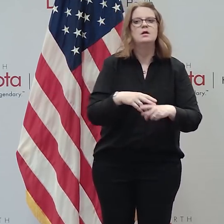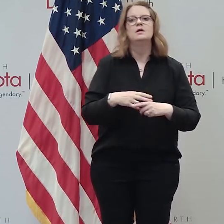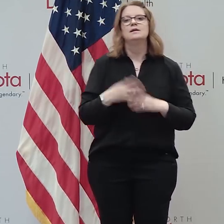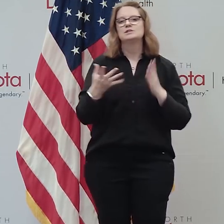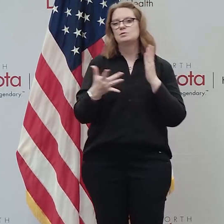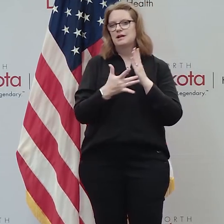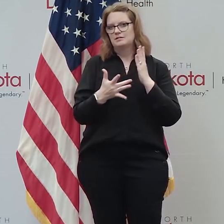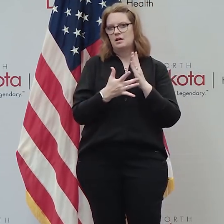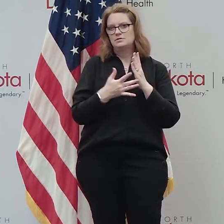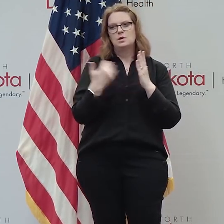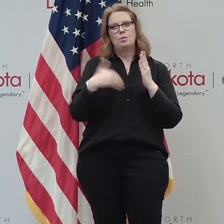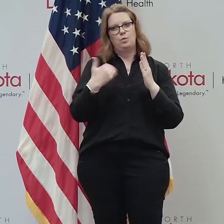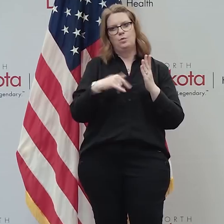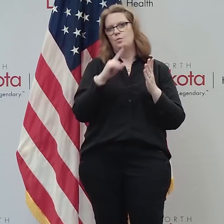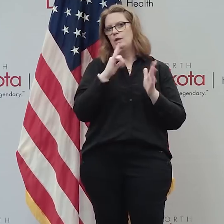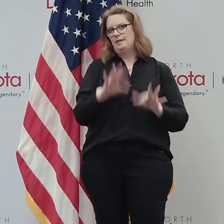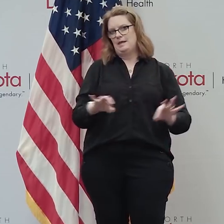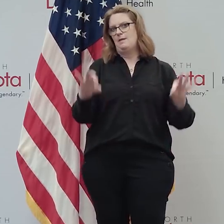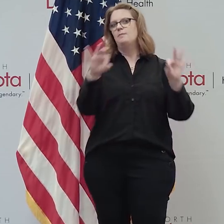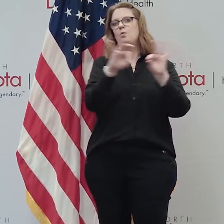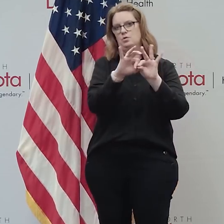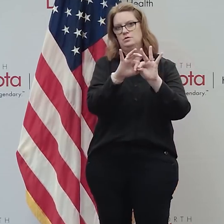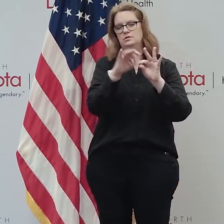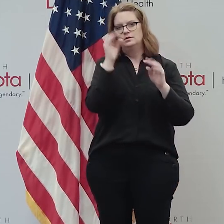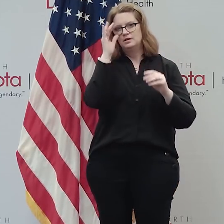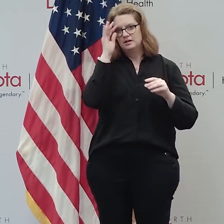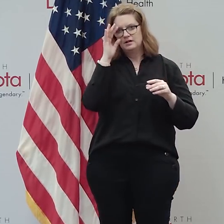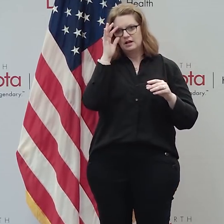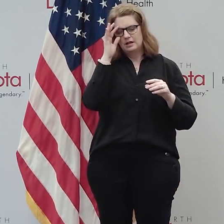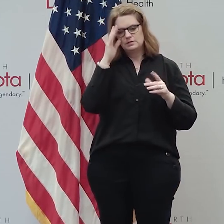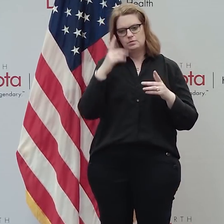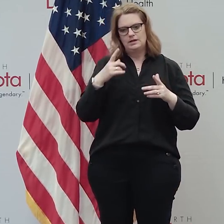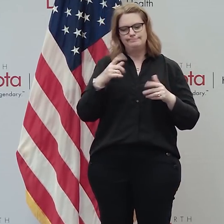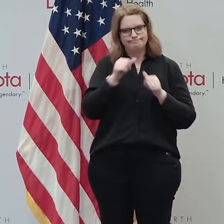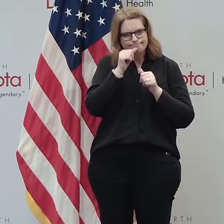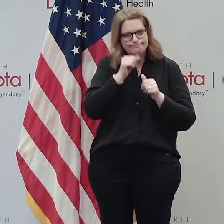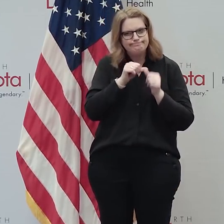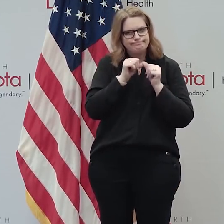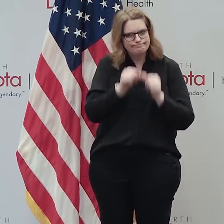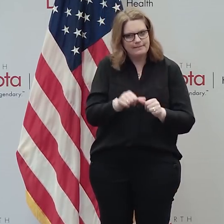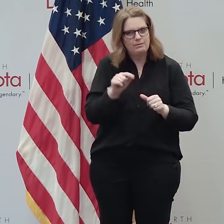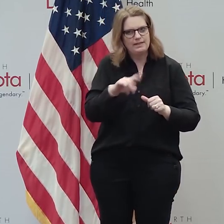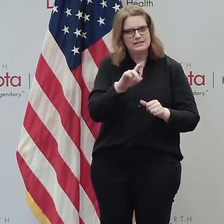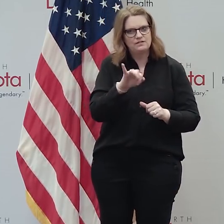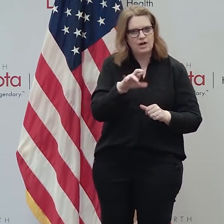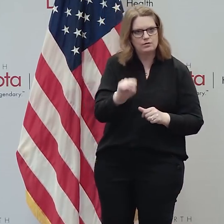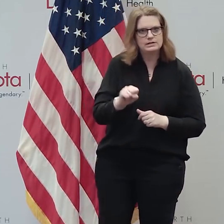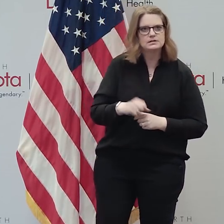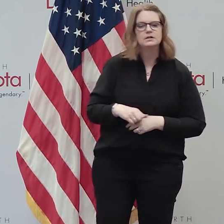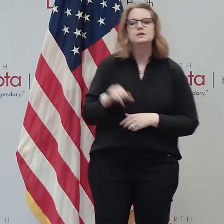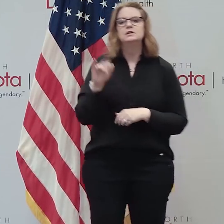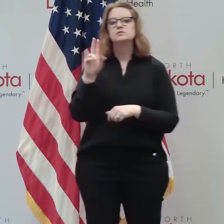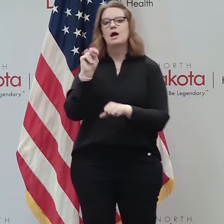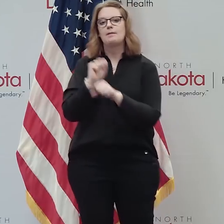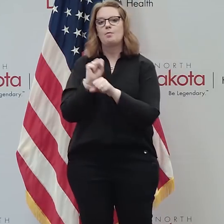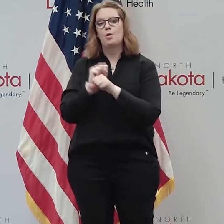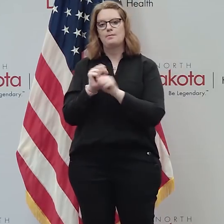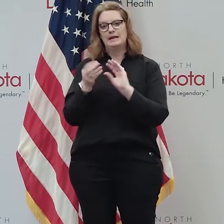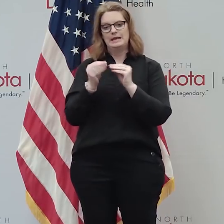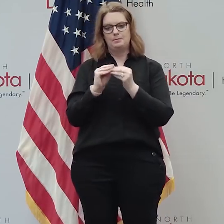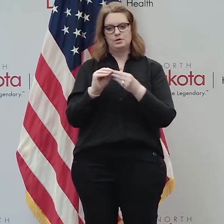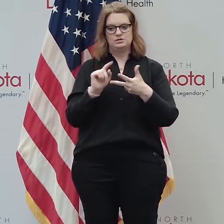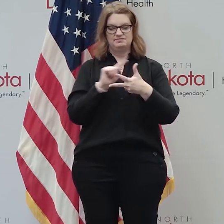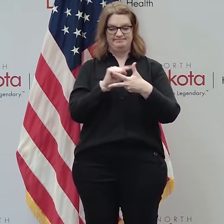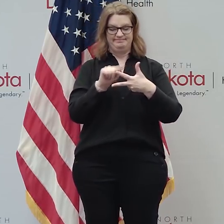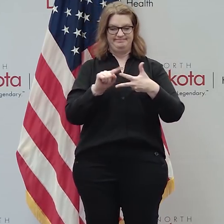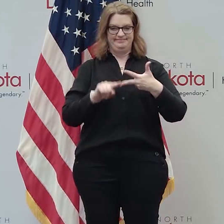be part of this solution as we live with this virus. Today, next topic is unemployment numbers.